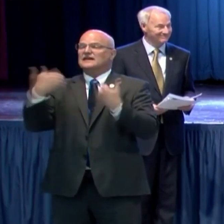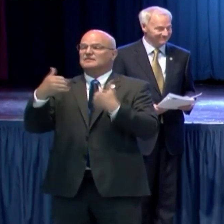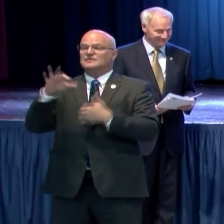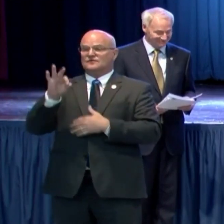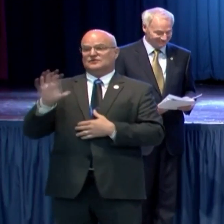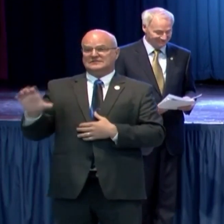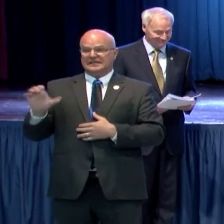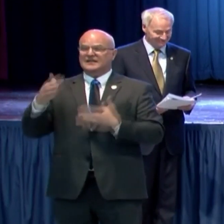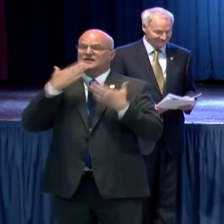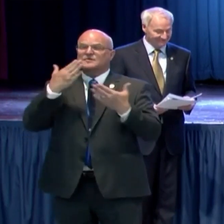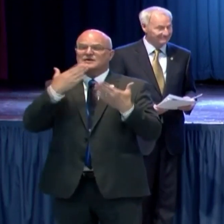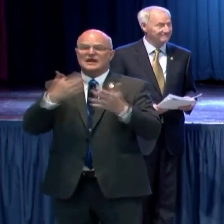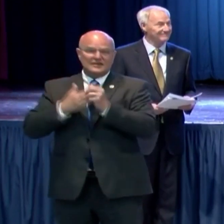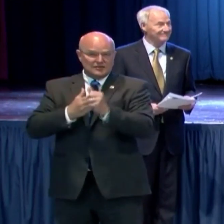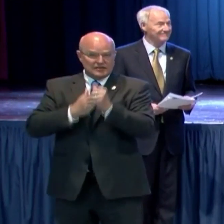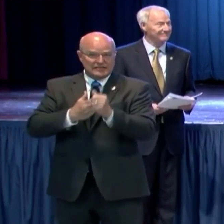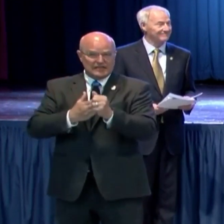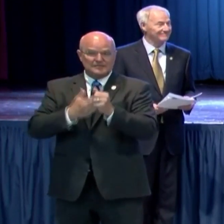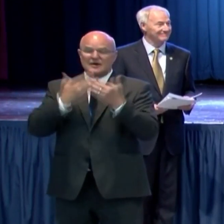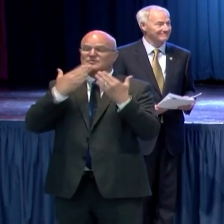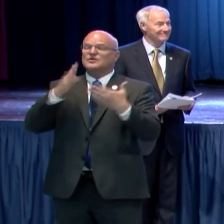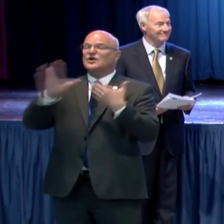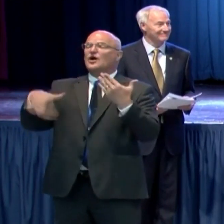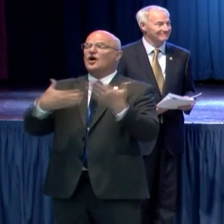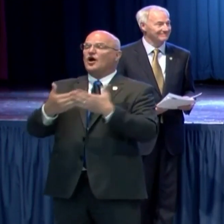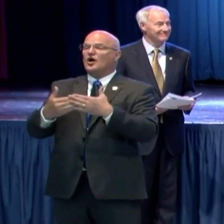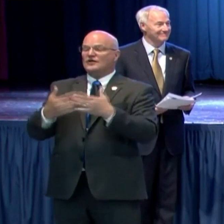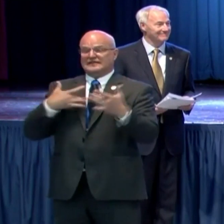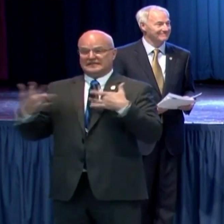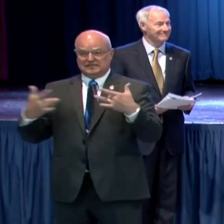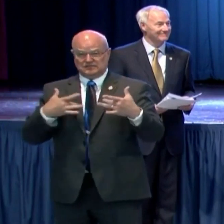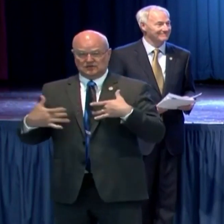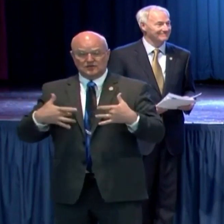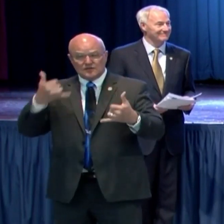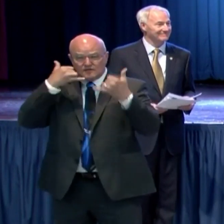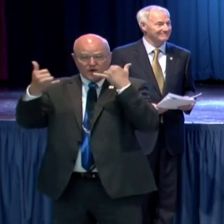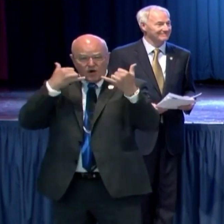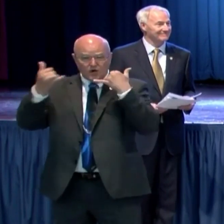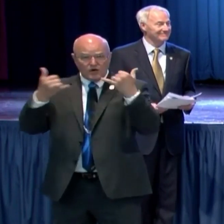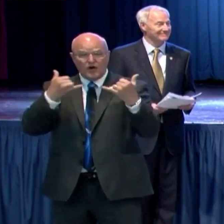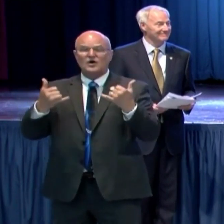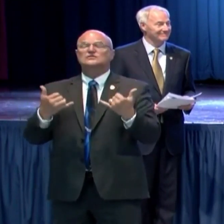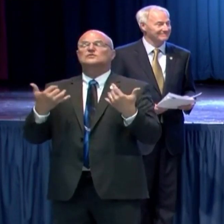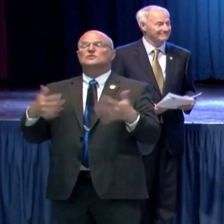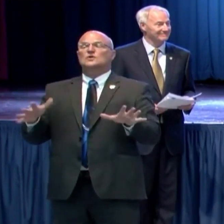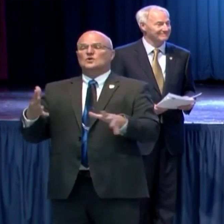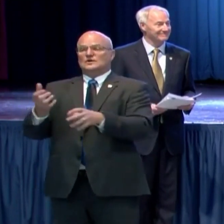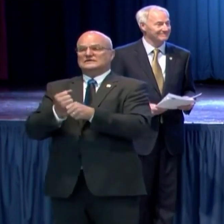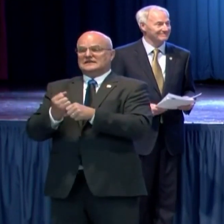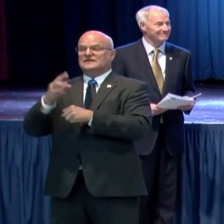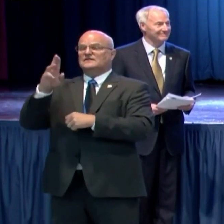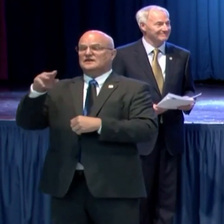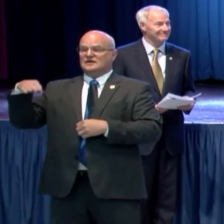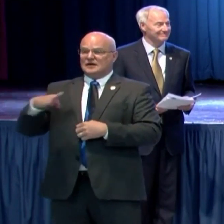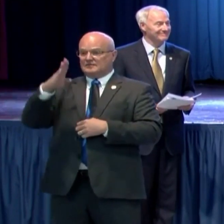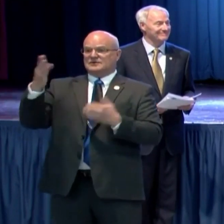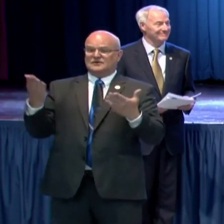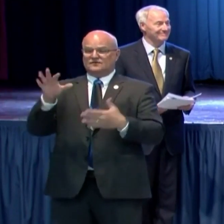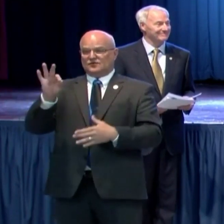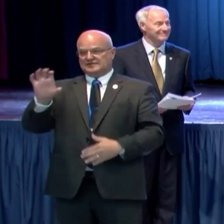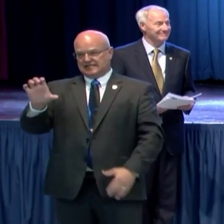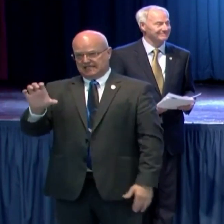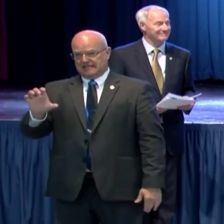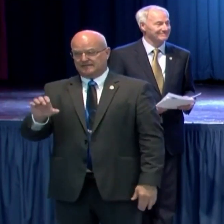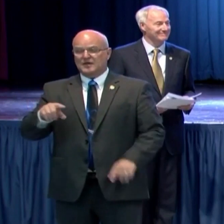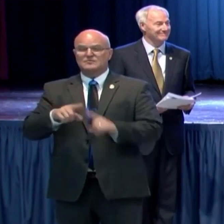Forest City. We appreciate your leadership. We appreciate also the concern, the phone call after we did receive an uptick in the cases here in Forest